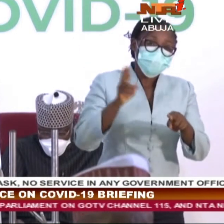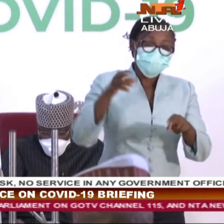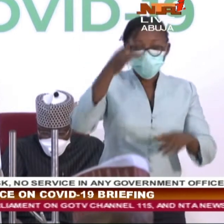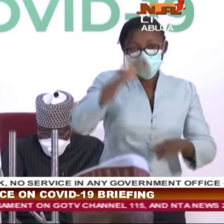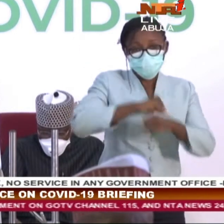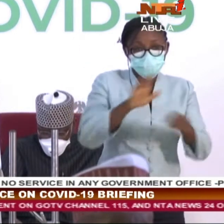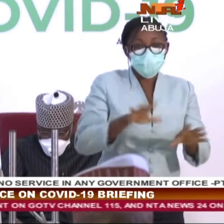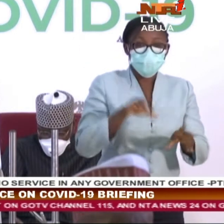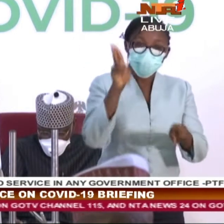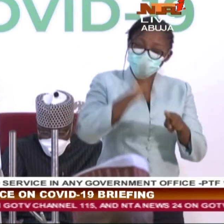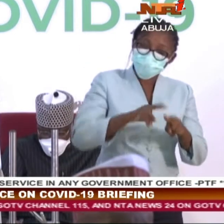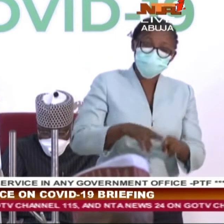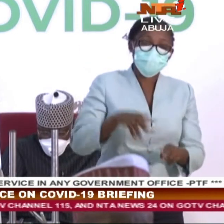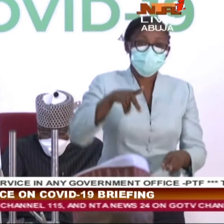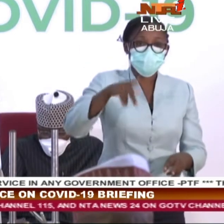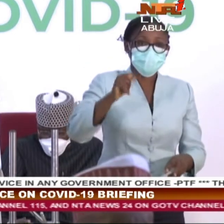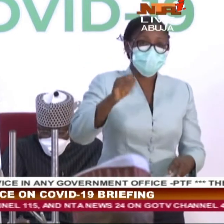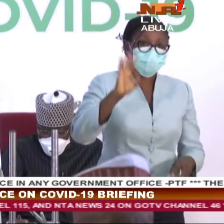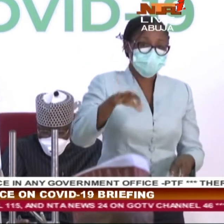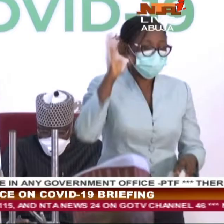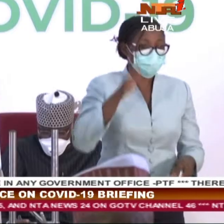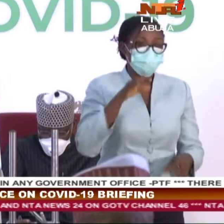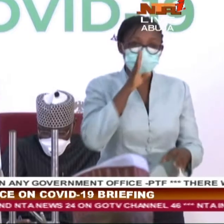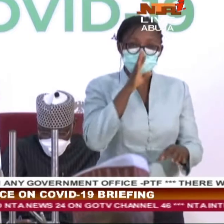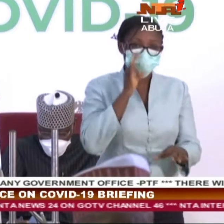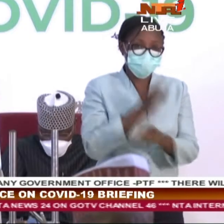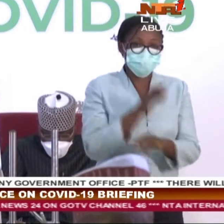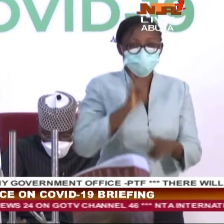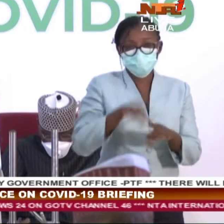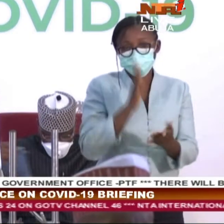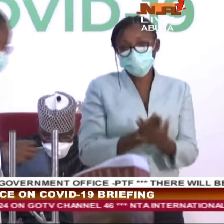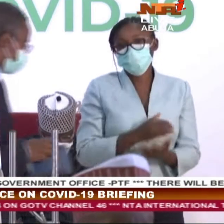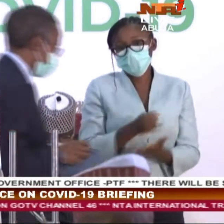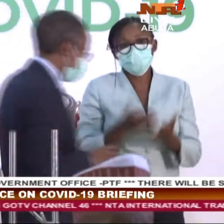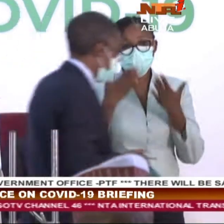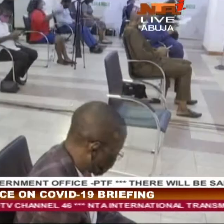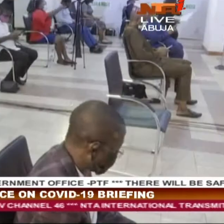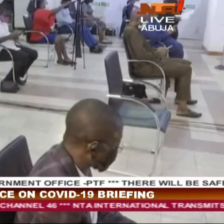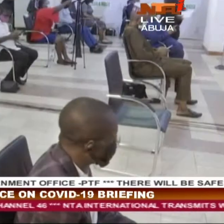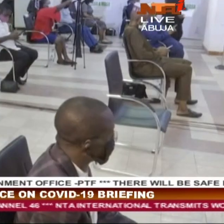the measures that we have introduced now. Thank you.